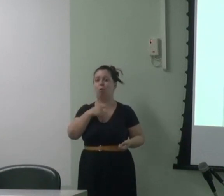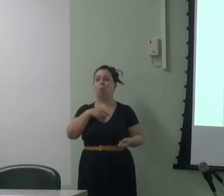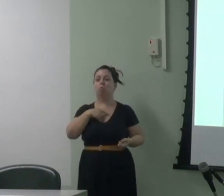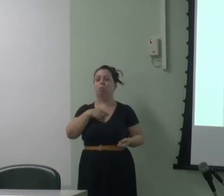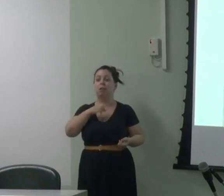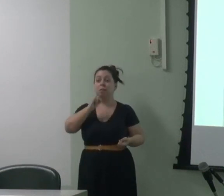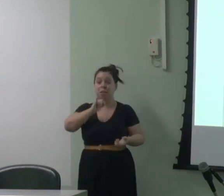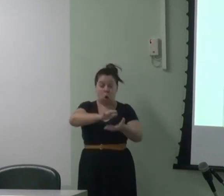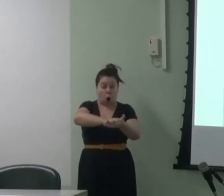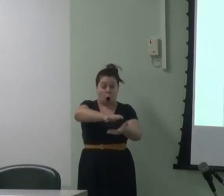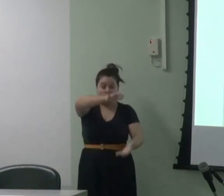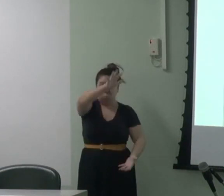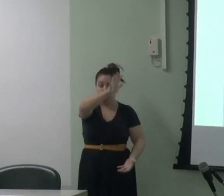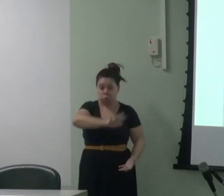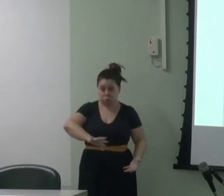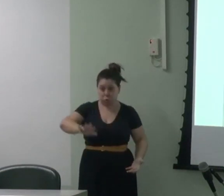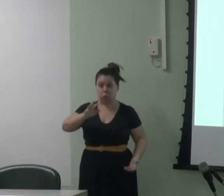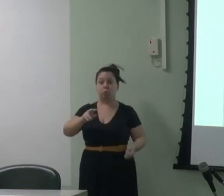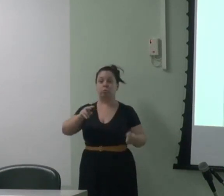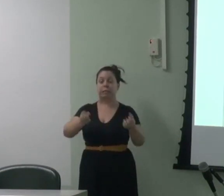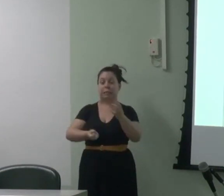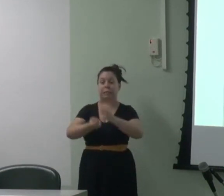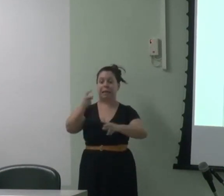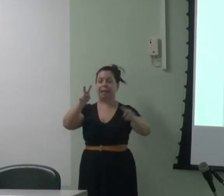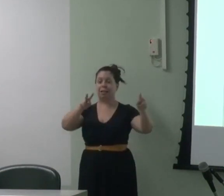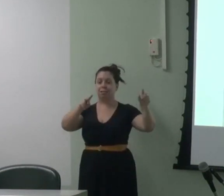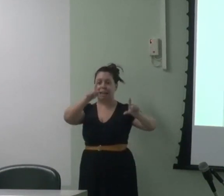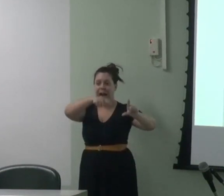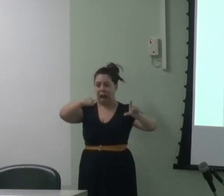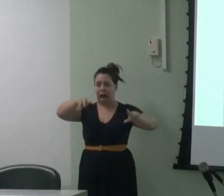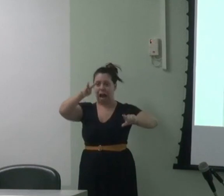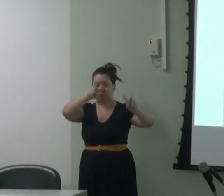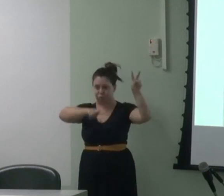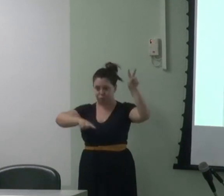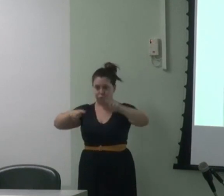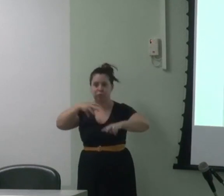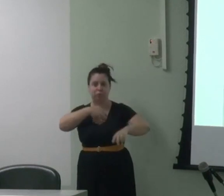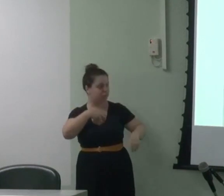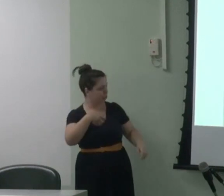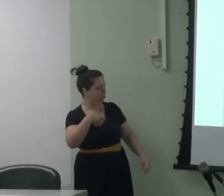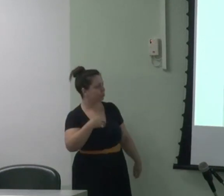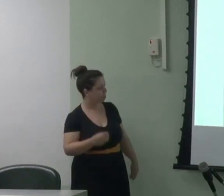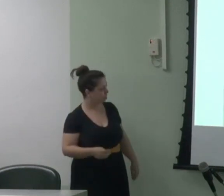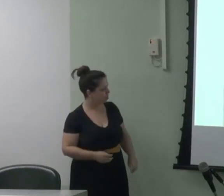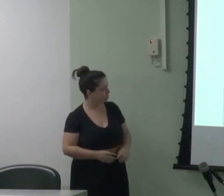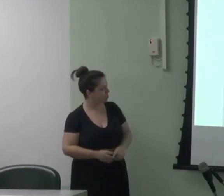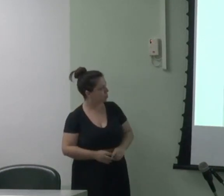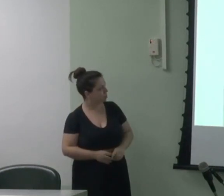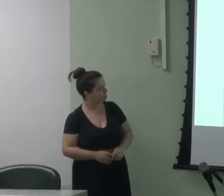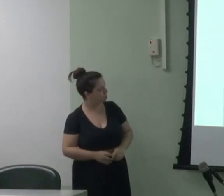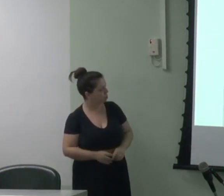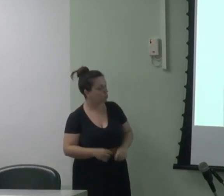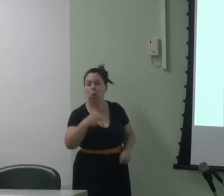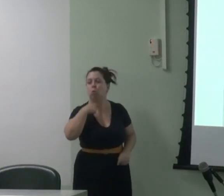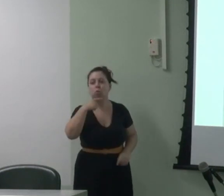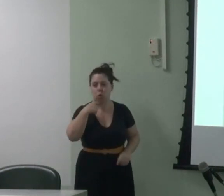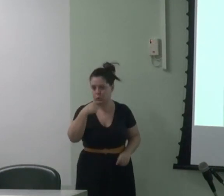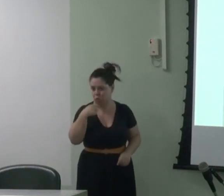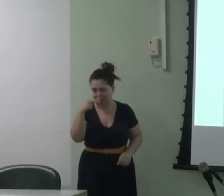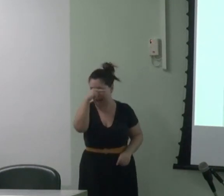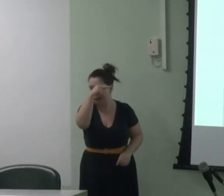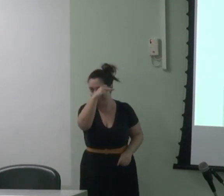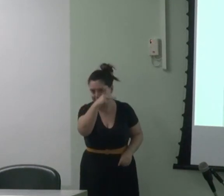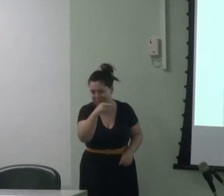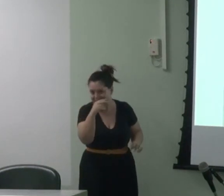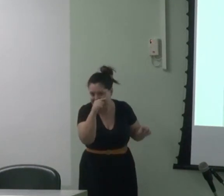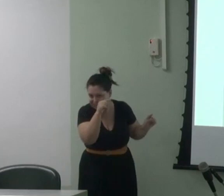You probably cannot read the words, but I just comment generally on the trees. So I